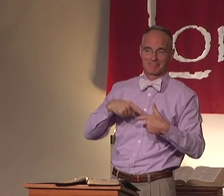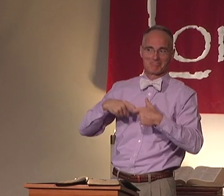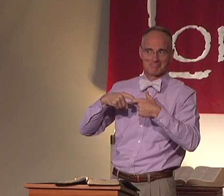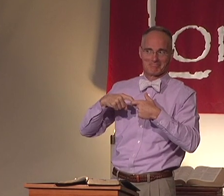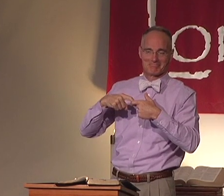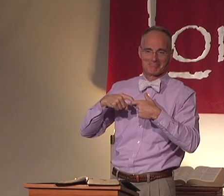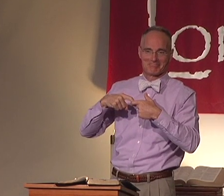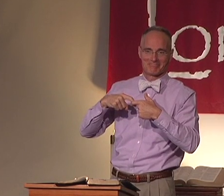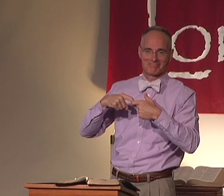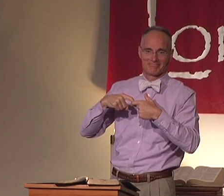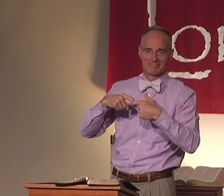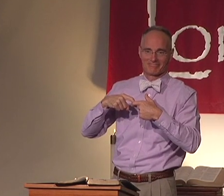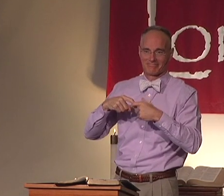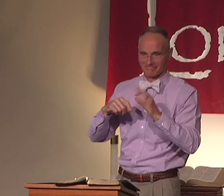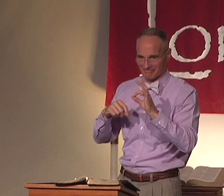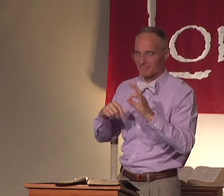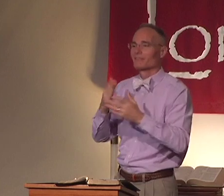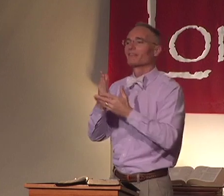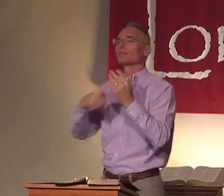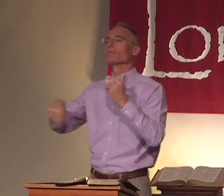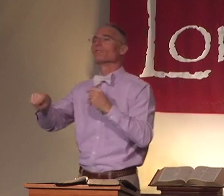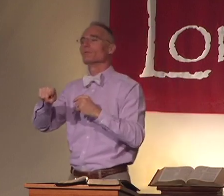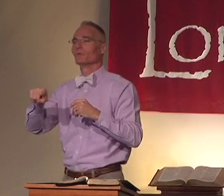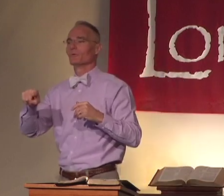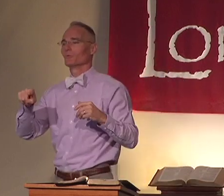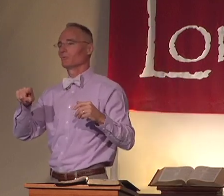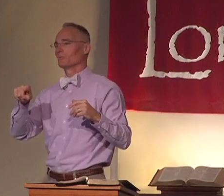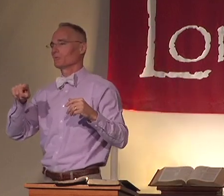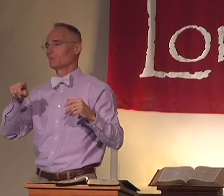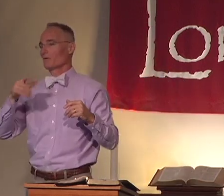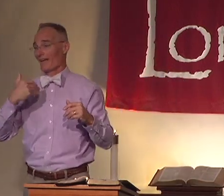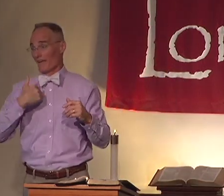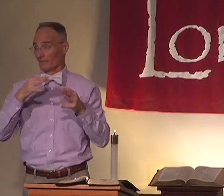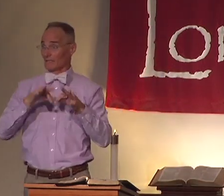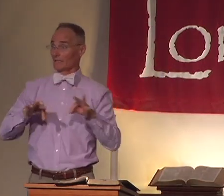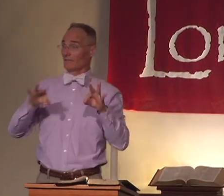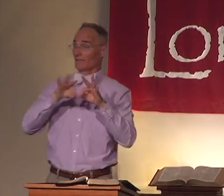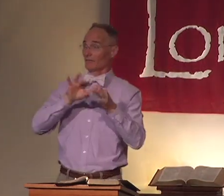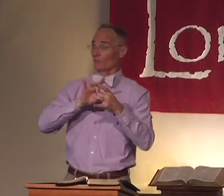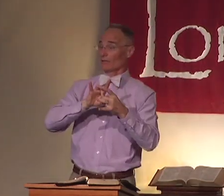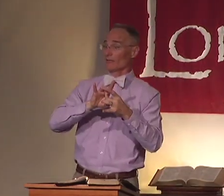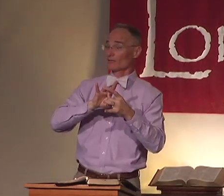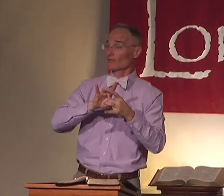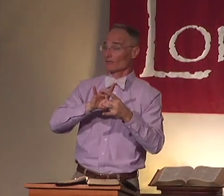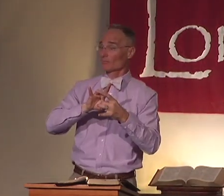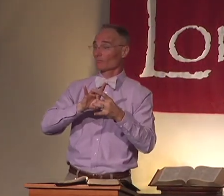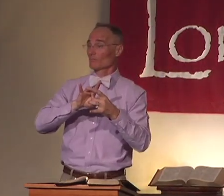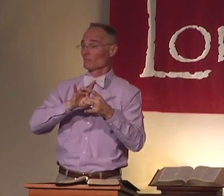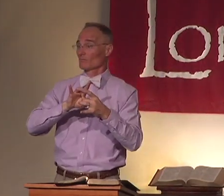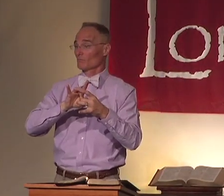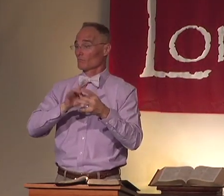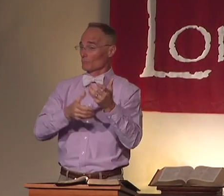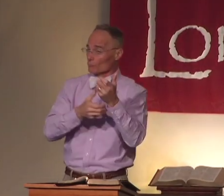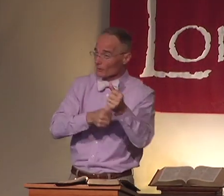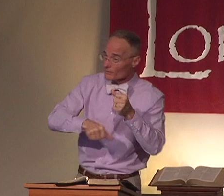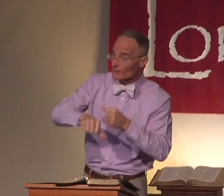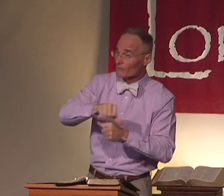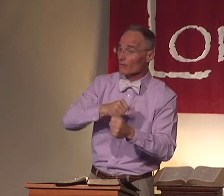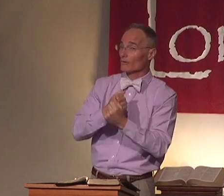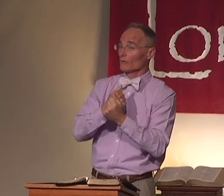some of you who have a significant other, have a significant relationship where